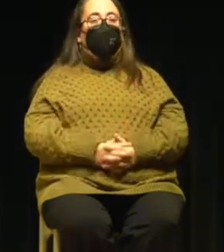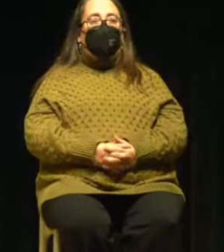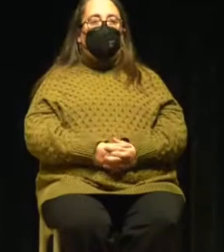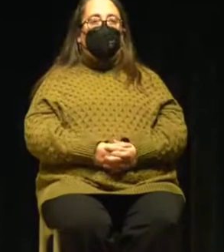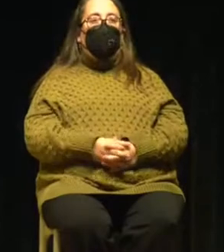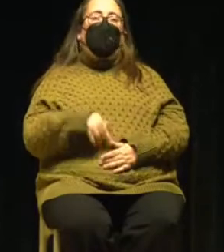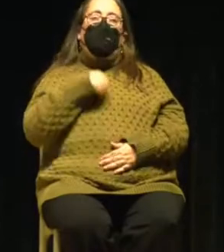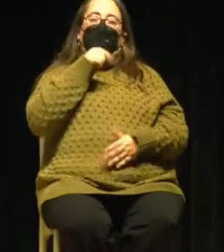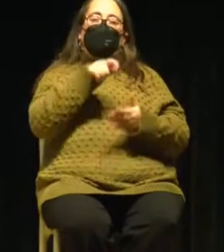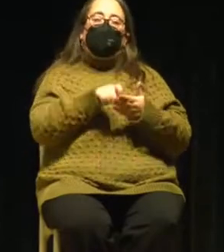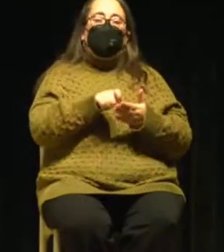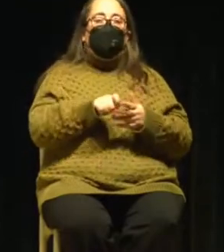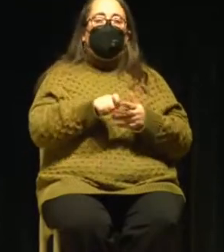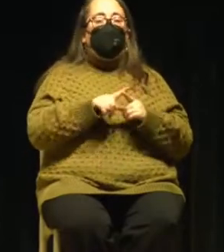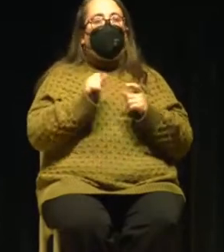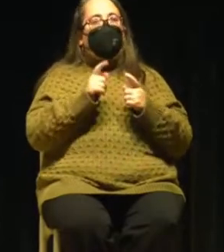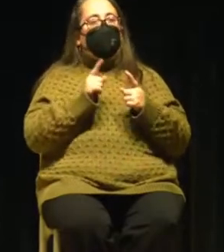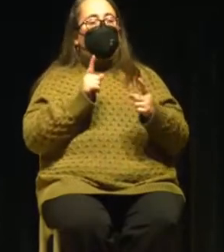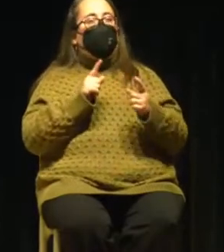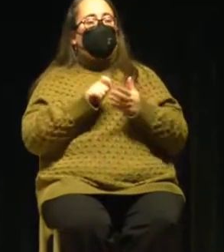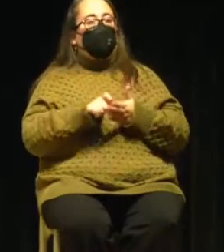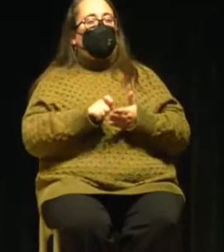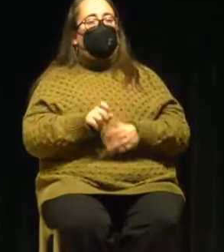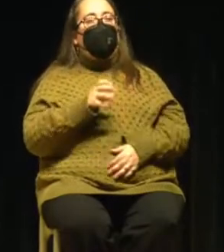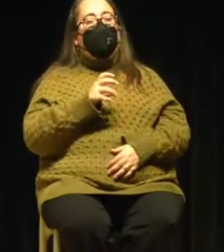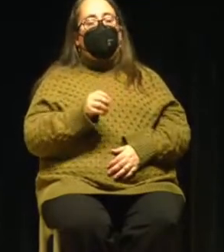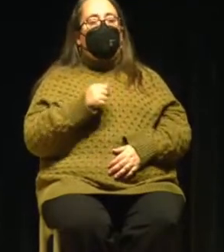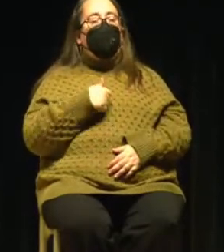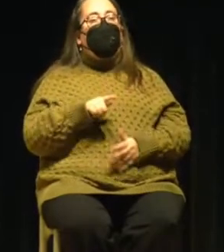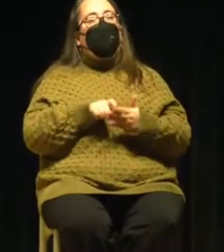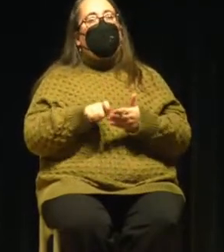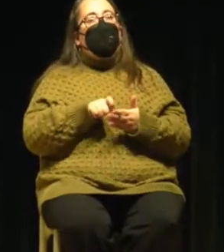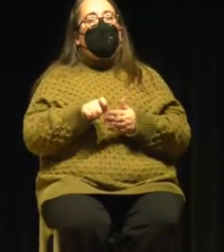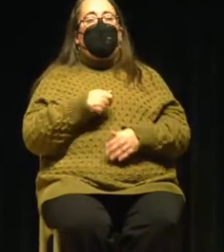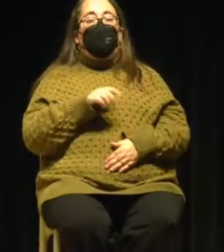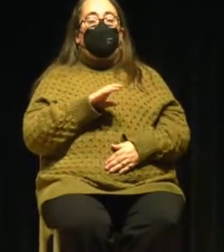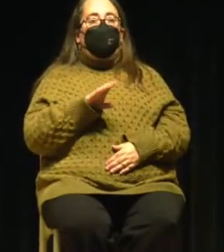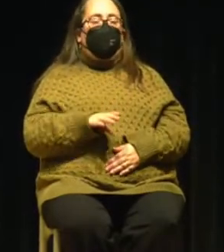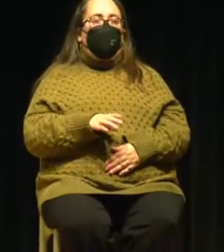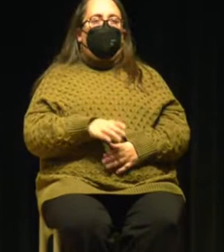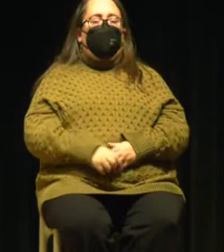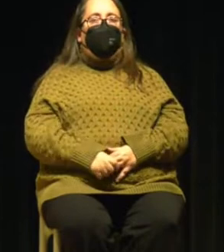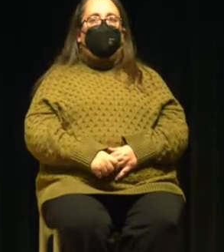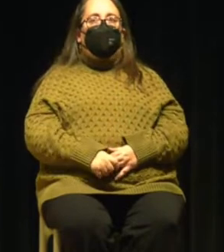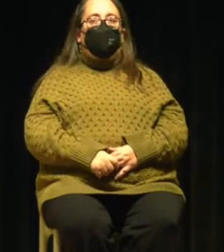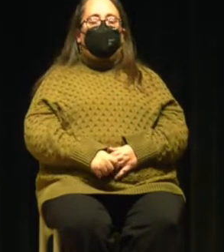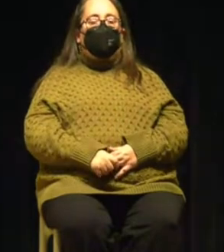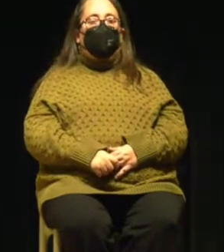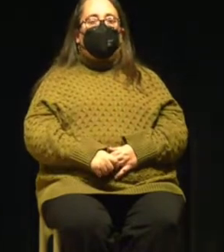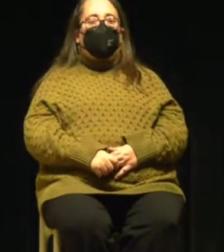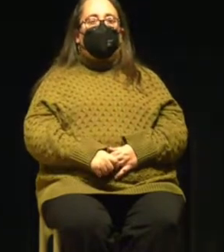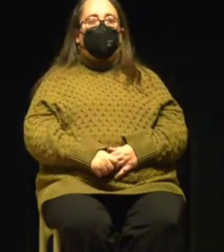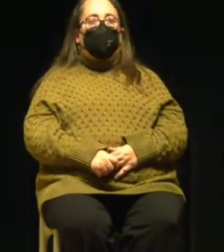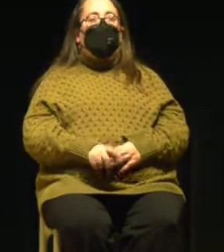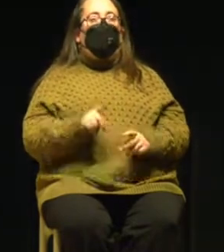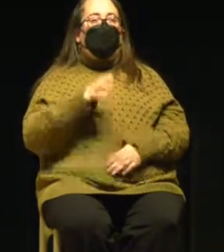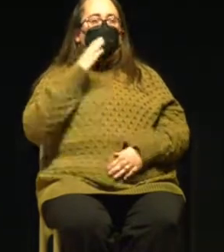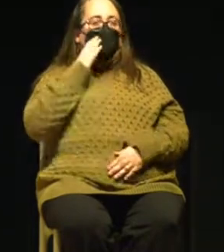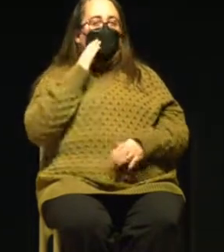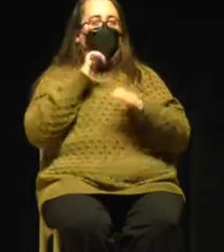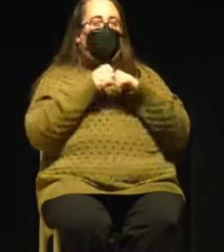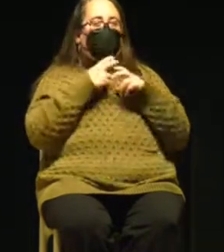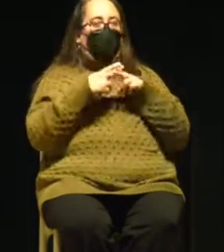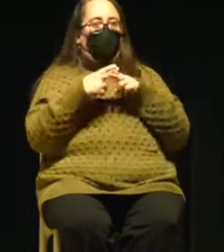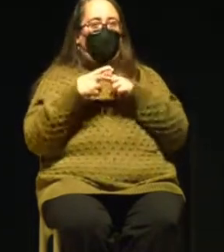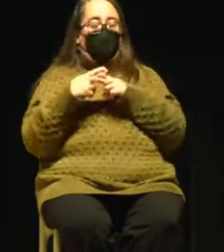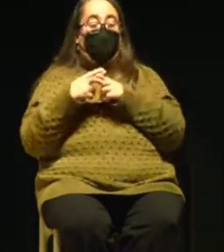mean, I don't journal, but it was almost like a reverse journaling. And I started writing, and I've never, nobody, now everybody knows how much I weighed at every given point in